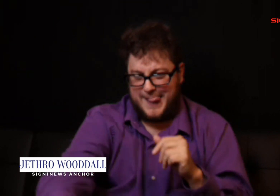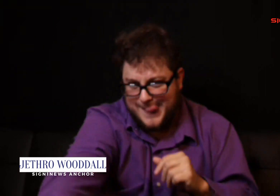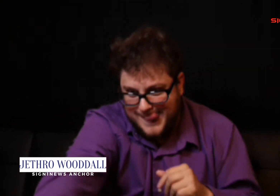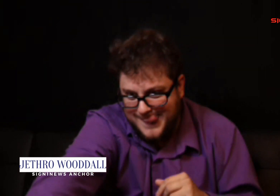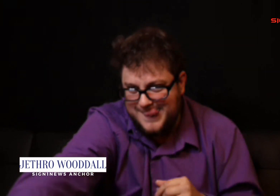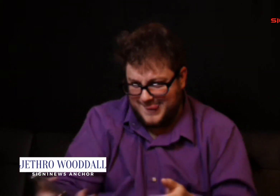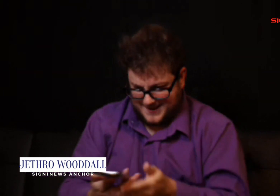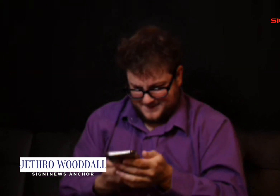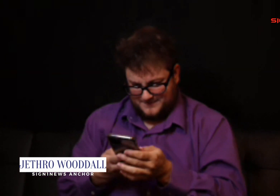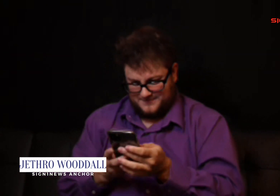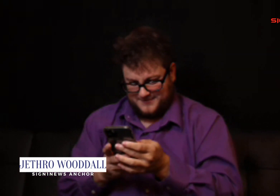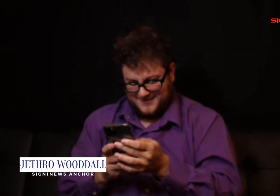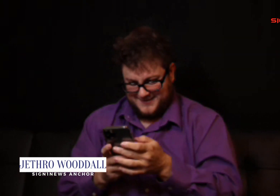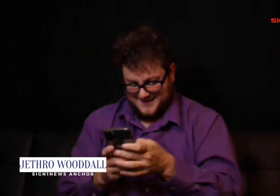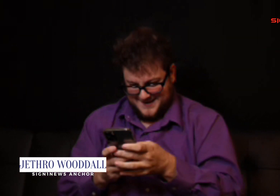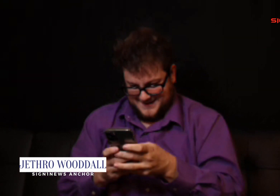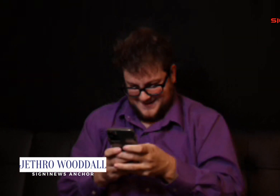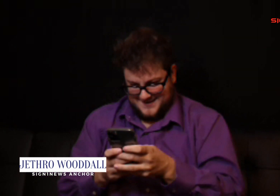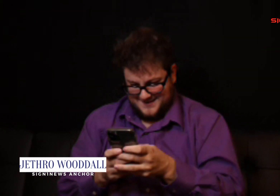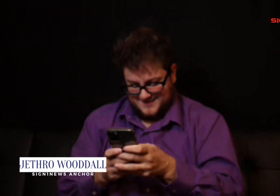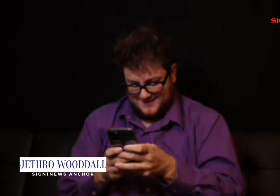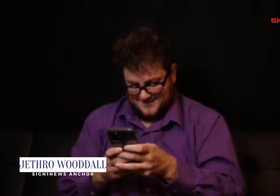picture of that adorable baby again oh